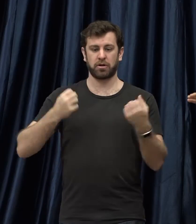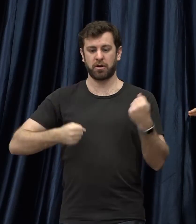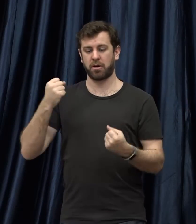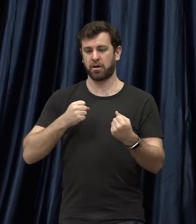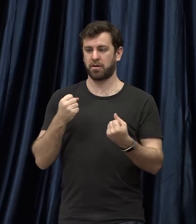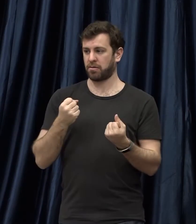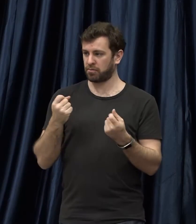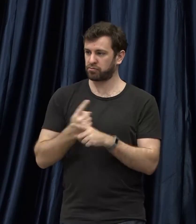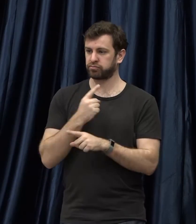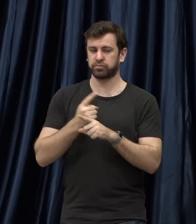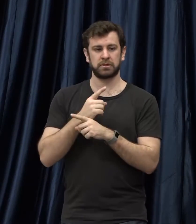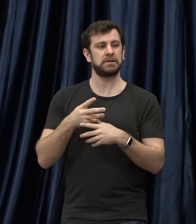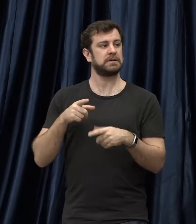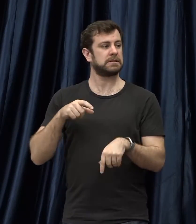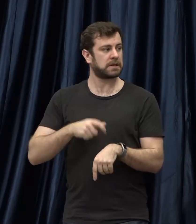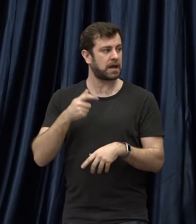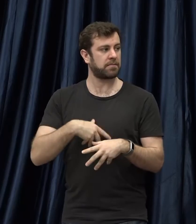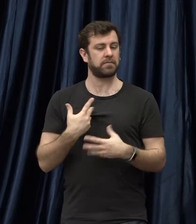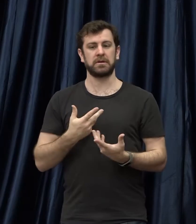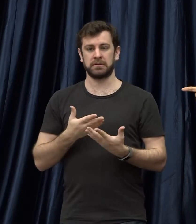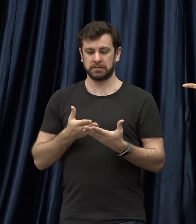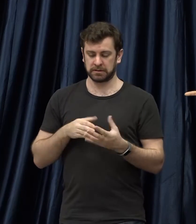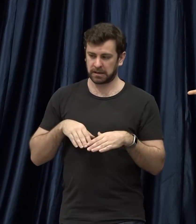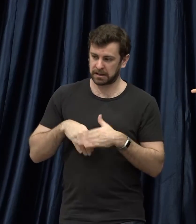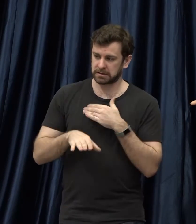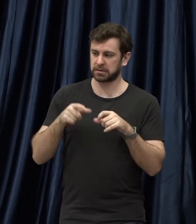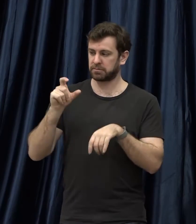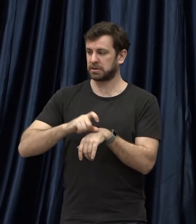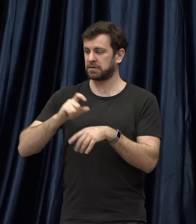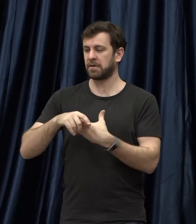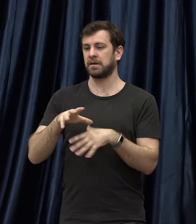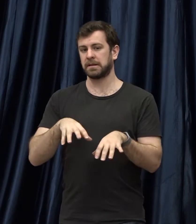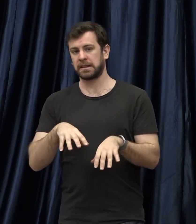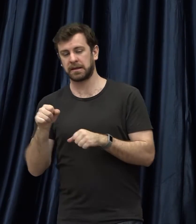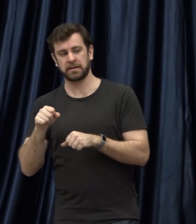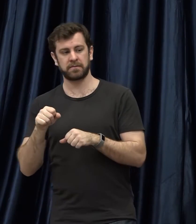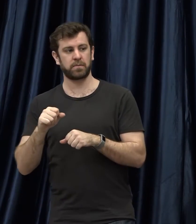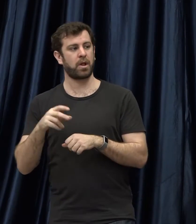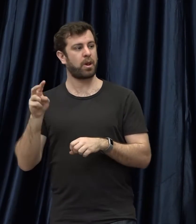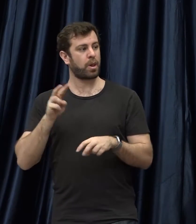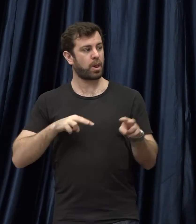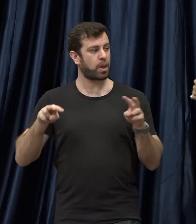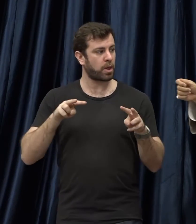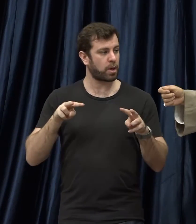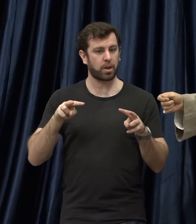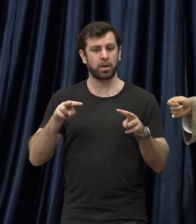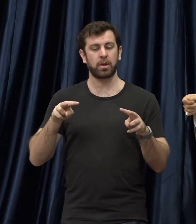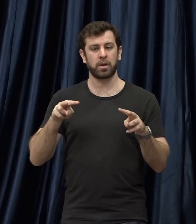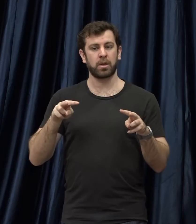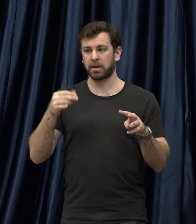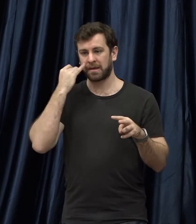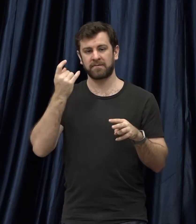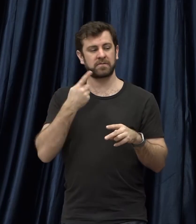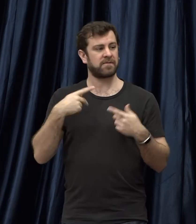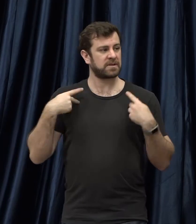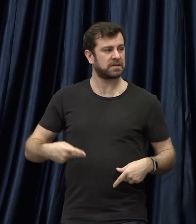when you enter the masjid, taking time leaving. Look at your brother and sister. If one is physically challenged, help